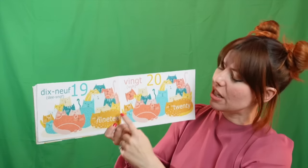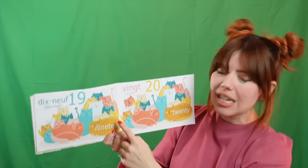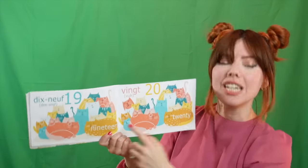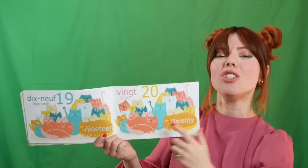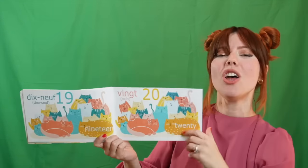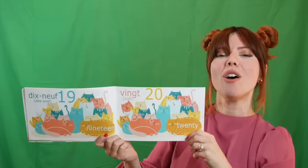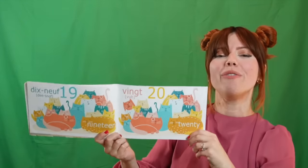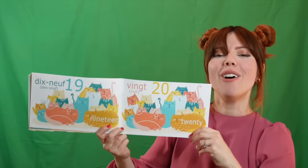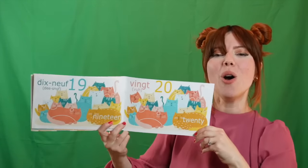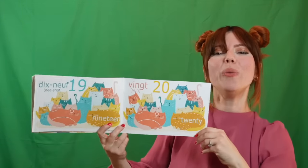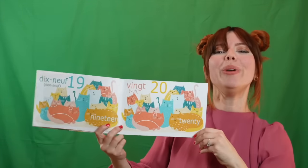17, 19.